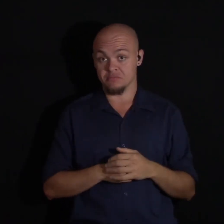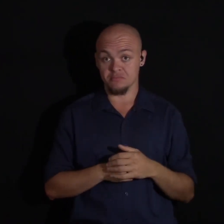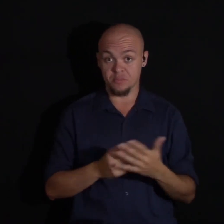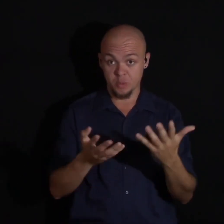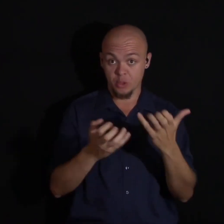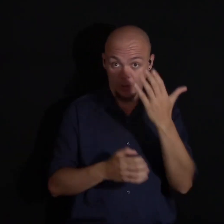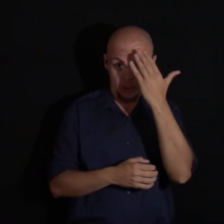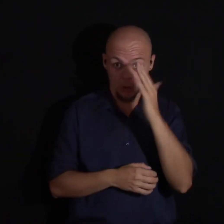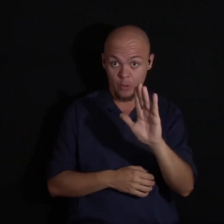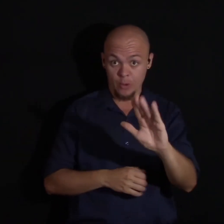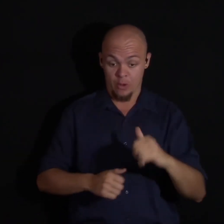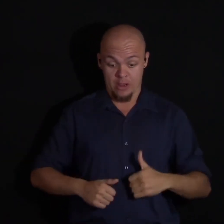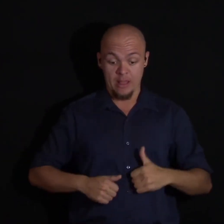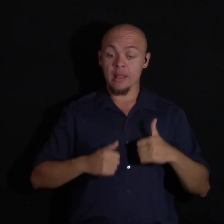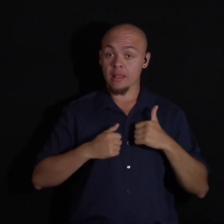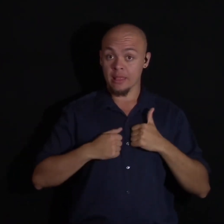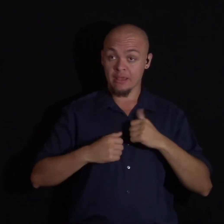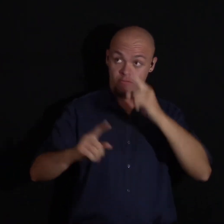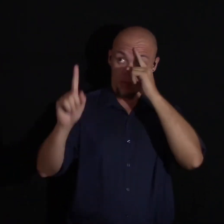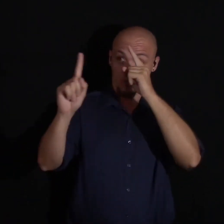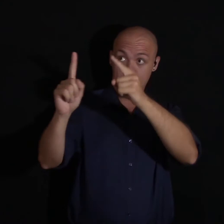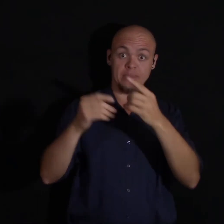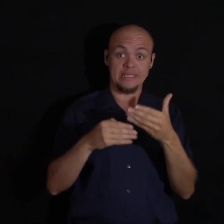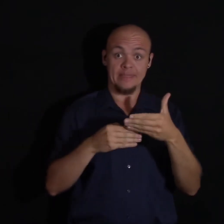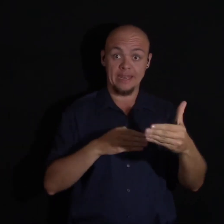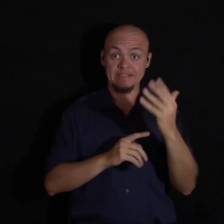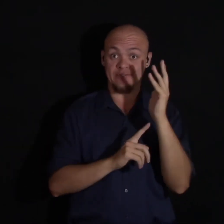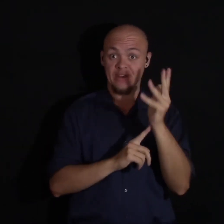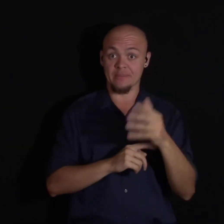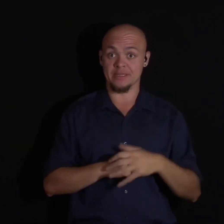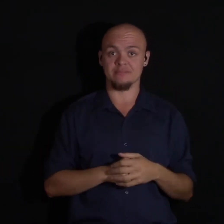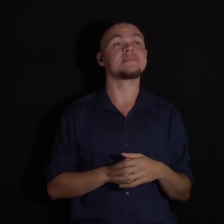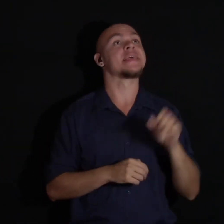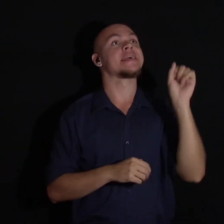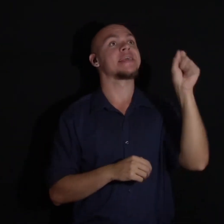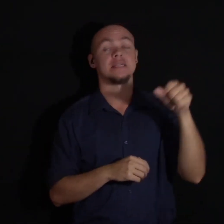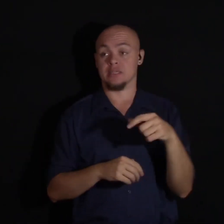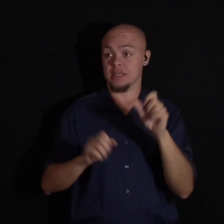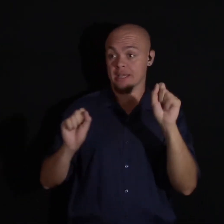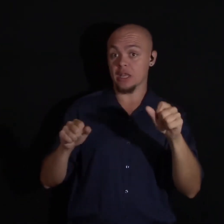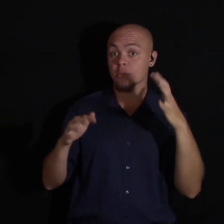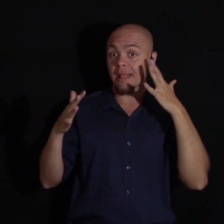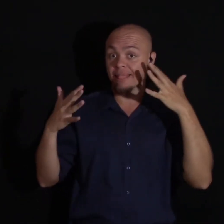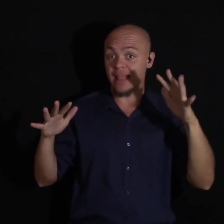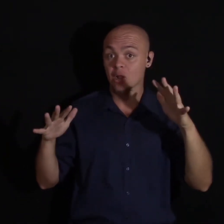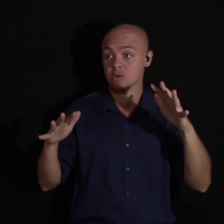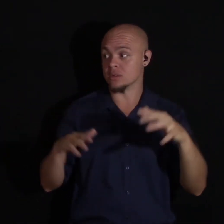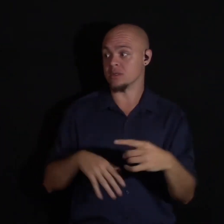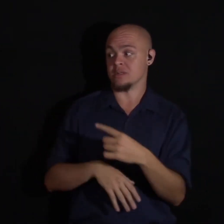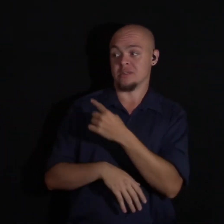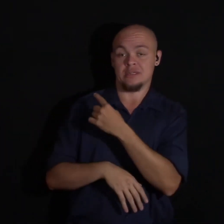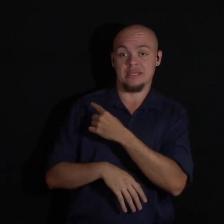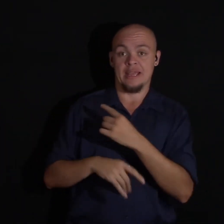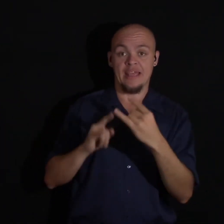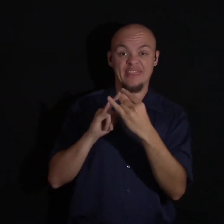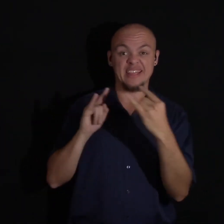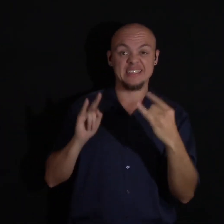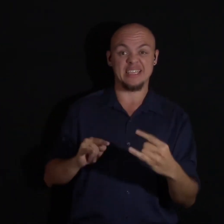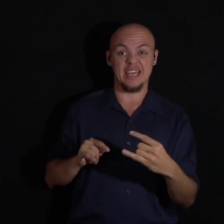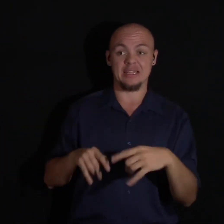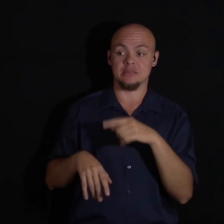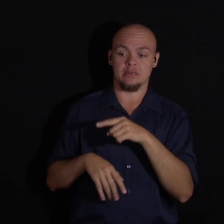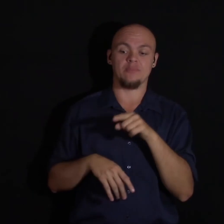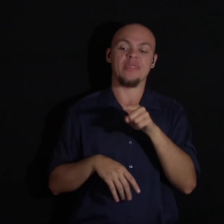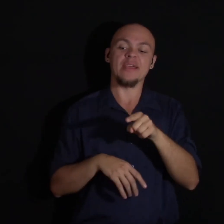know your life purpose in the next 5 minutes? Yes. Can you be a little bit louder, because they're making a lot of noise in the tent and there's just this silly